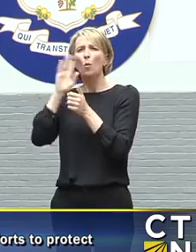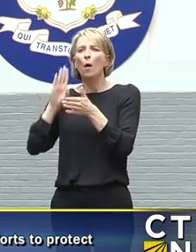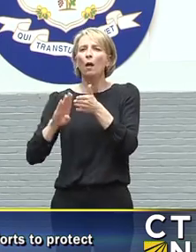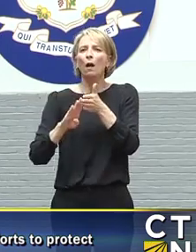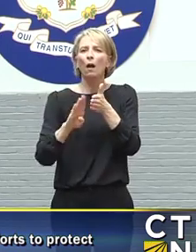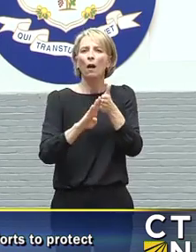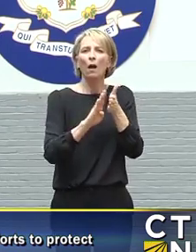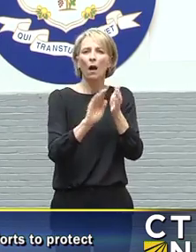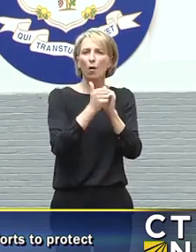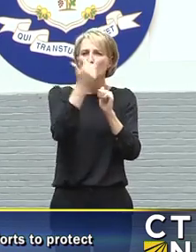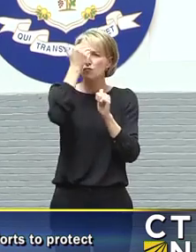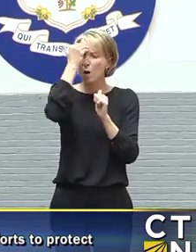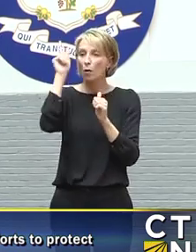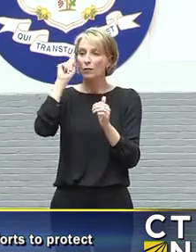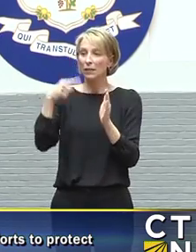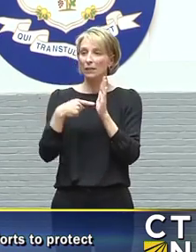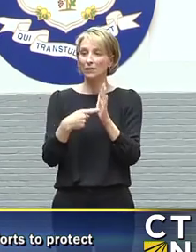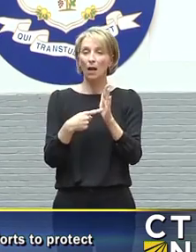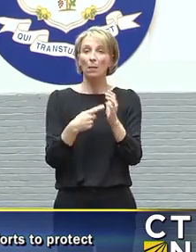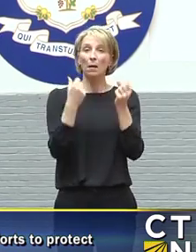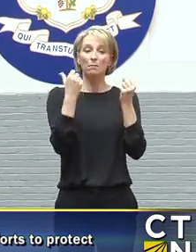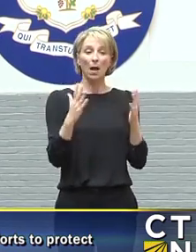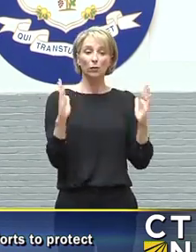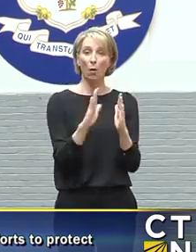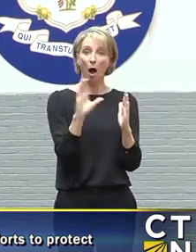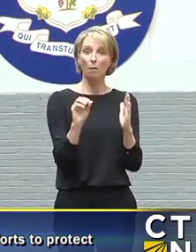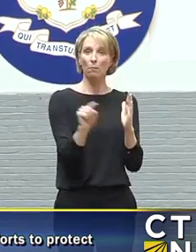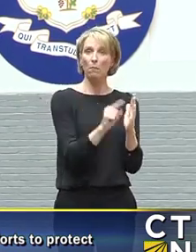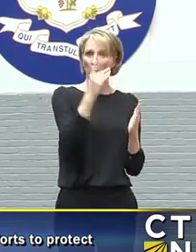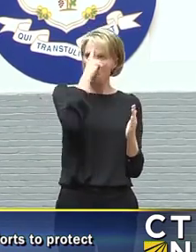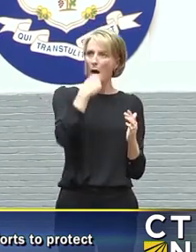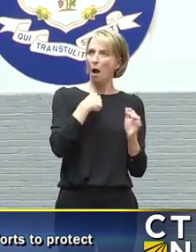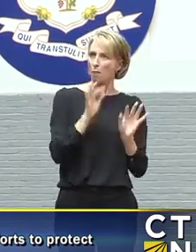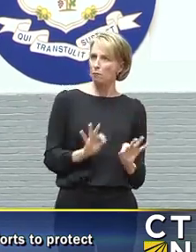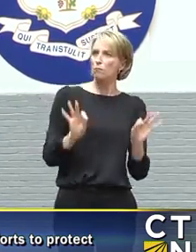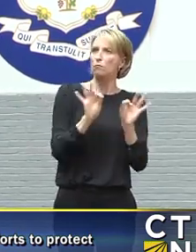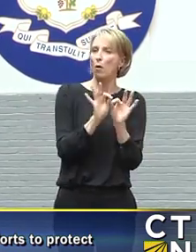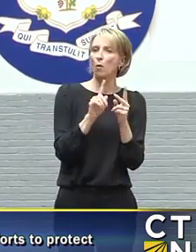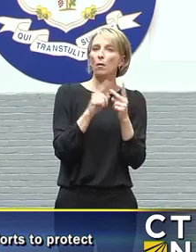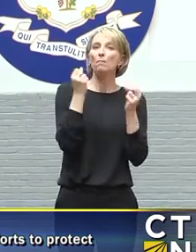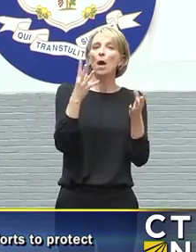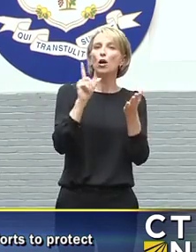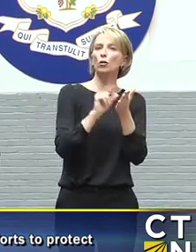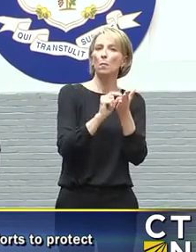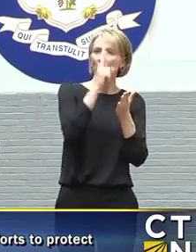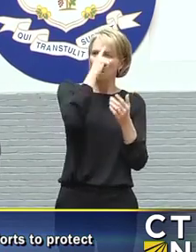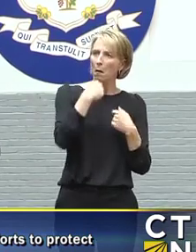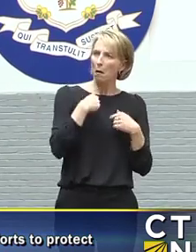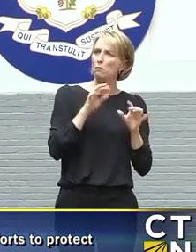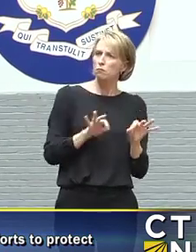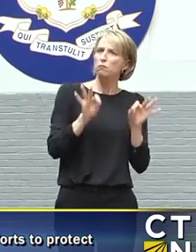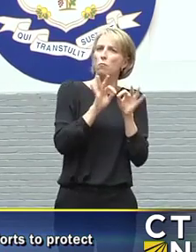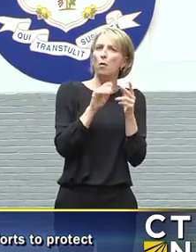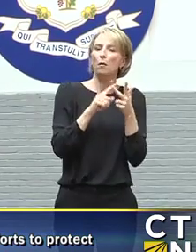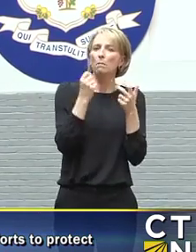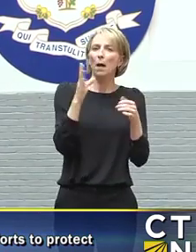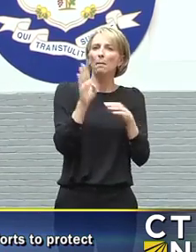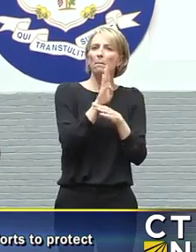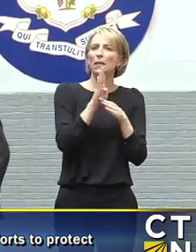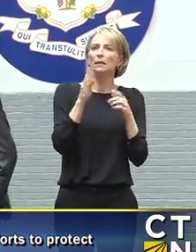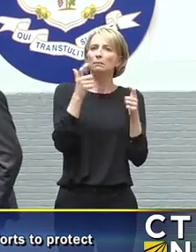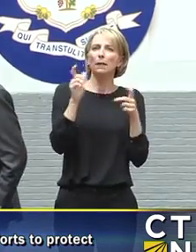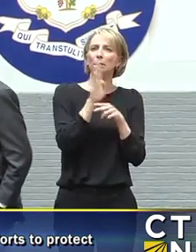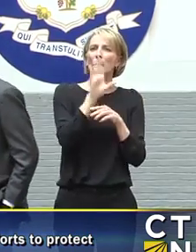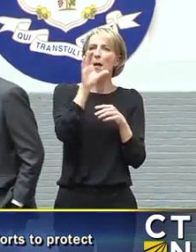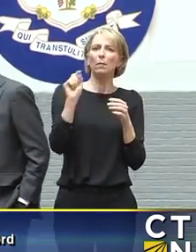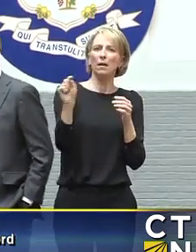every small manufacturer thinks they're essential. Every newspaper thinks they're essential. Every business almost thinks they're essential.